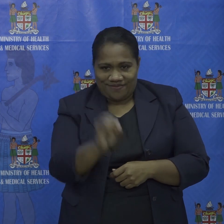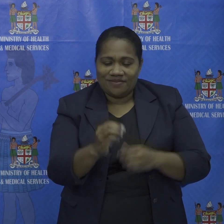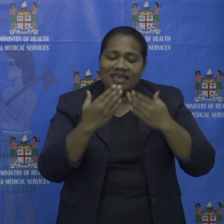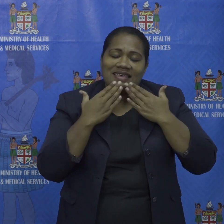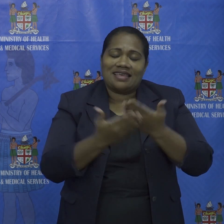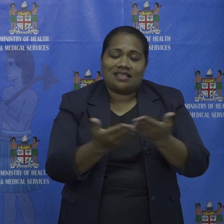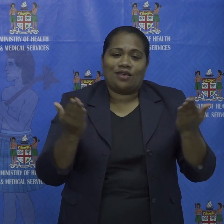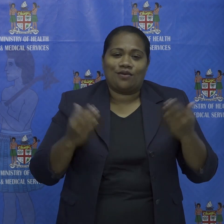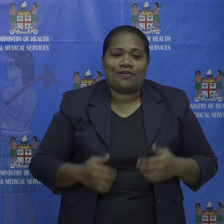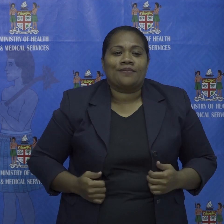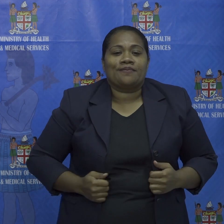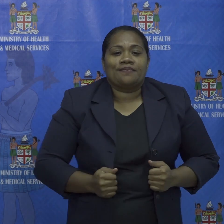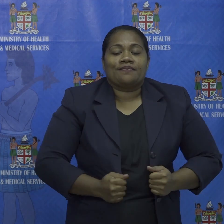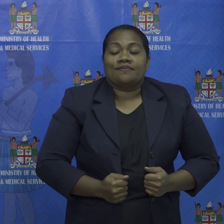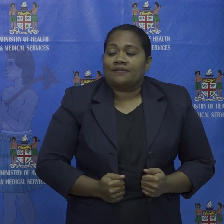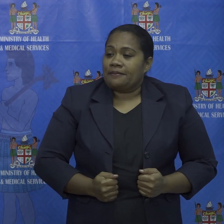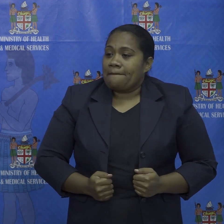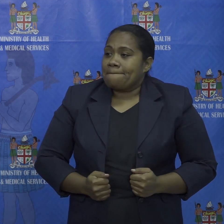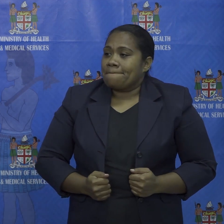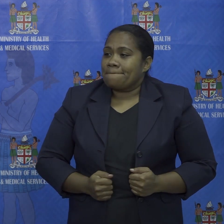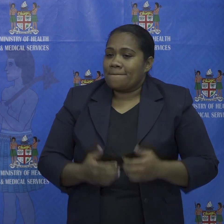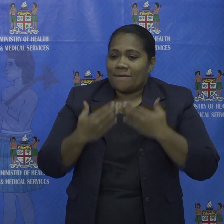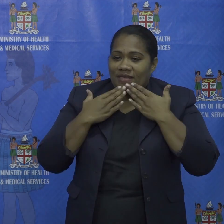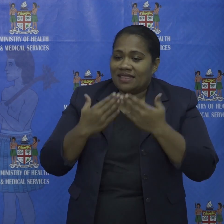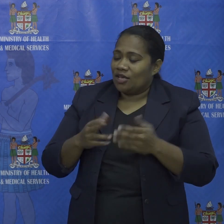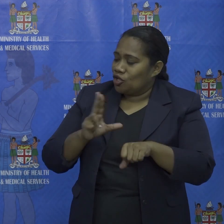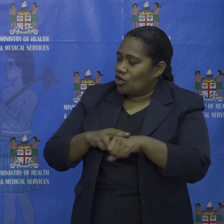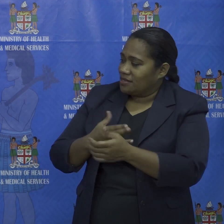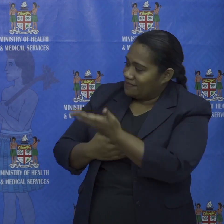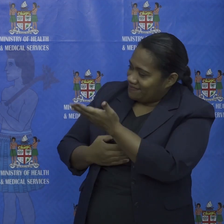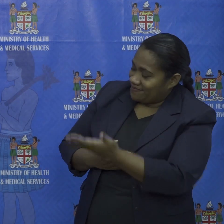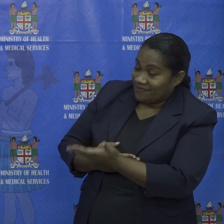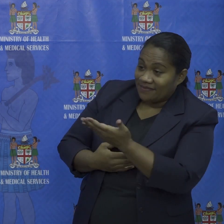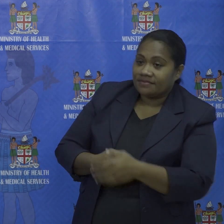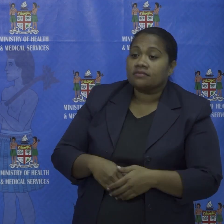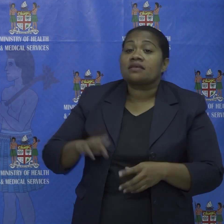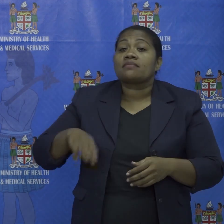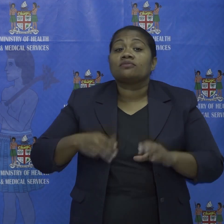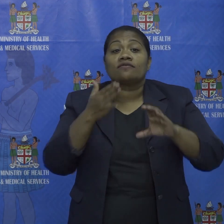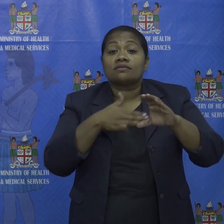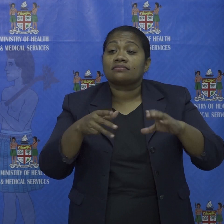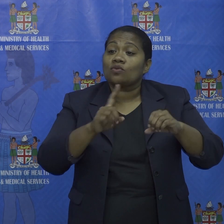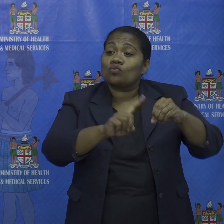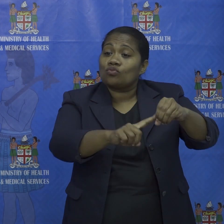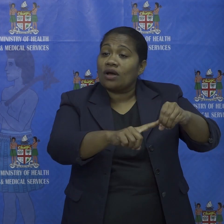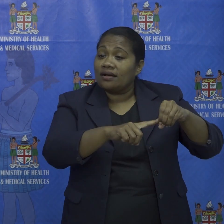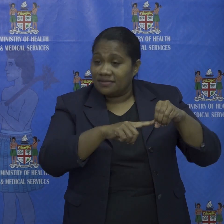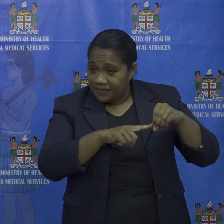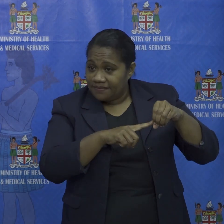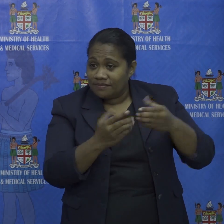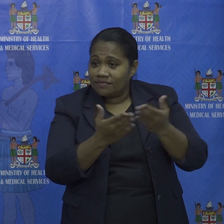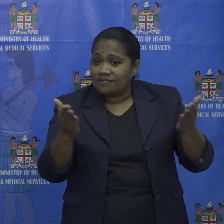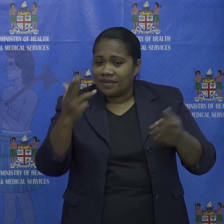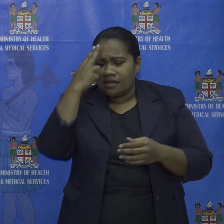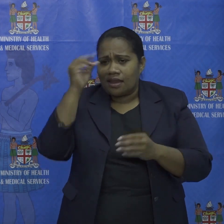you. Thank you very much, Dr. Lish and Dr. Fong. Members of the media, we are open to questions. Please state your name